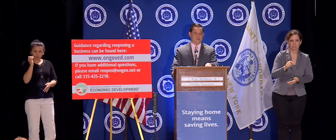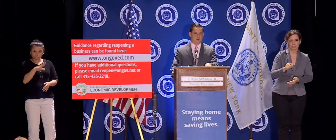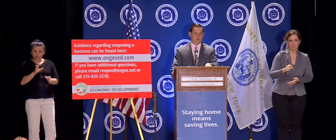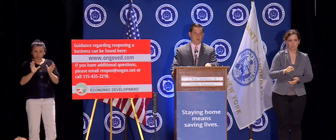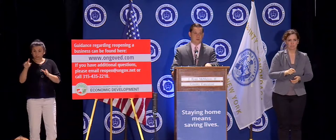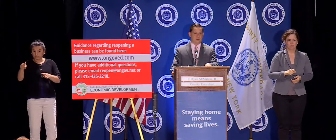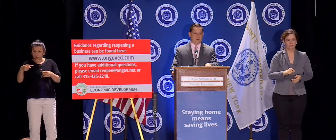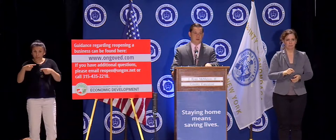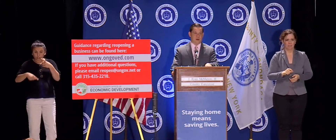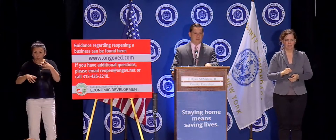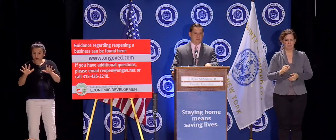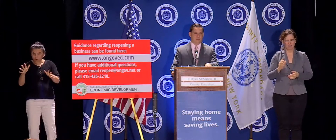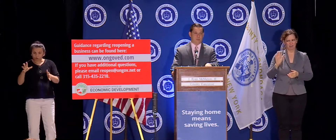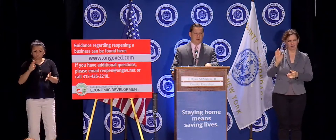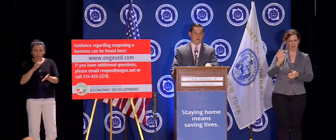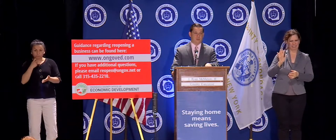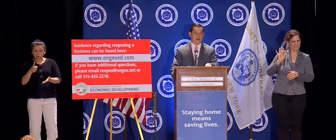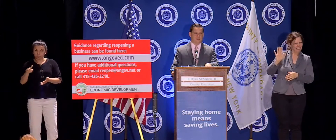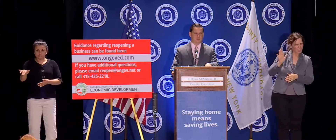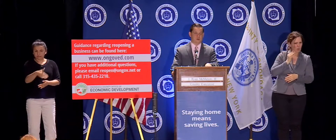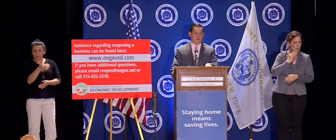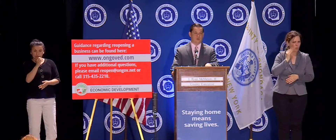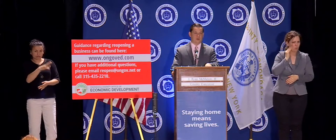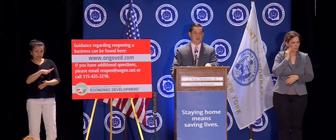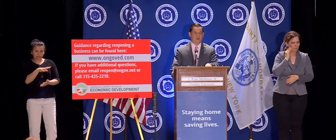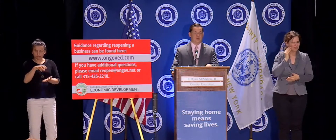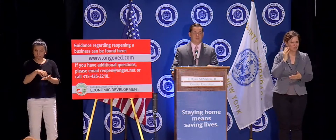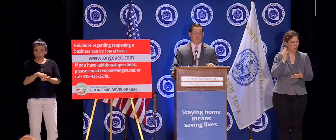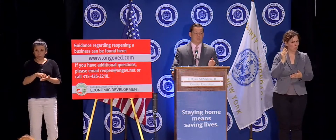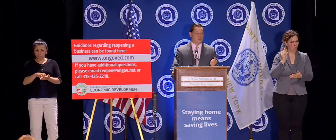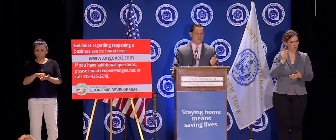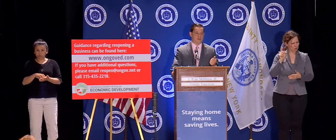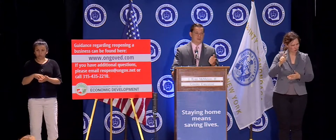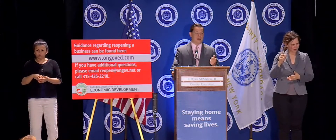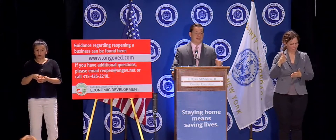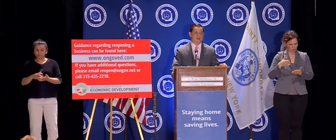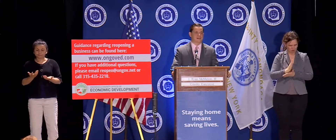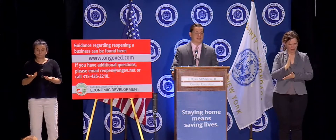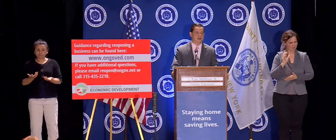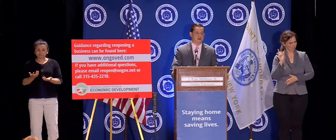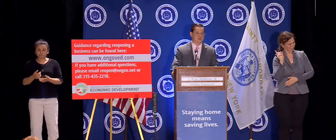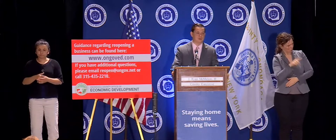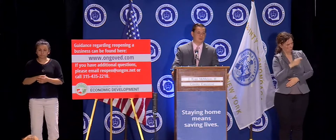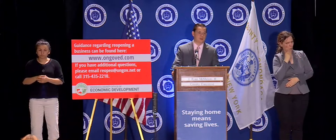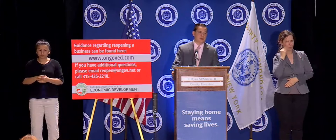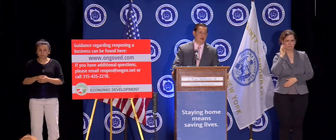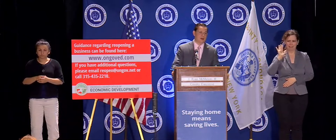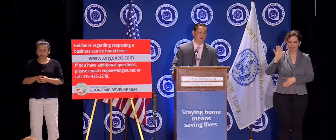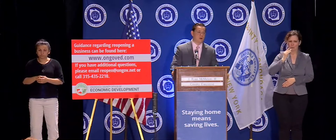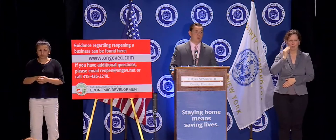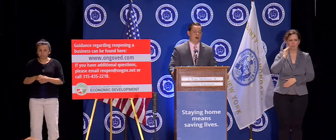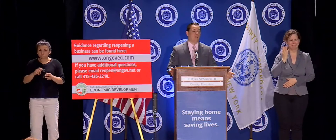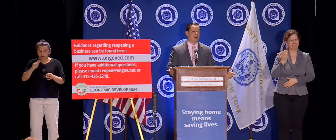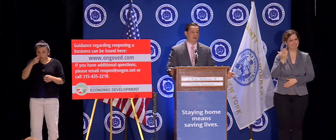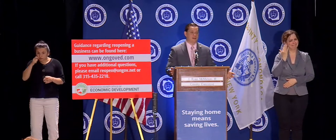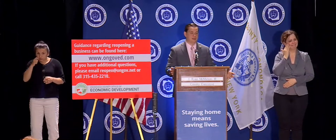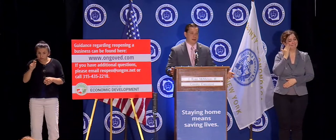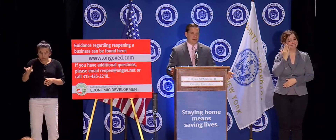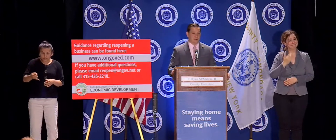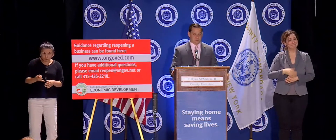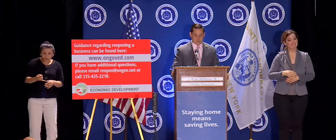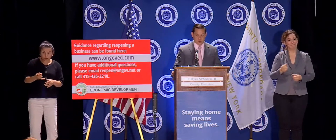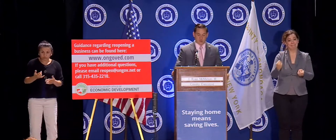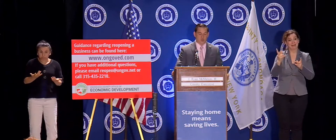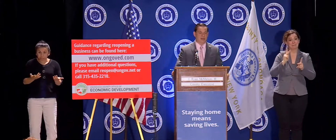from the hospital part of their process with COVID, but we know that they're not going to test negative. And we don't know how long that's